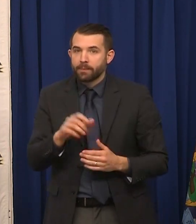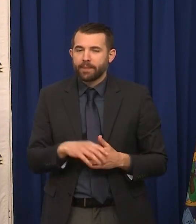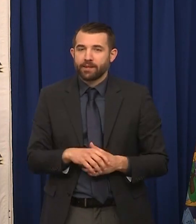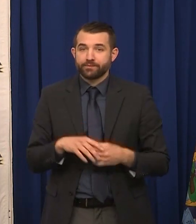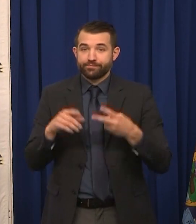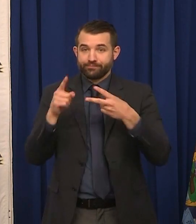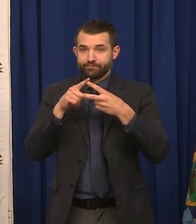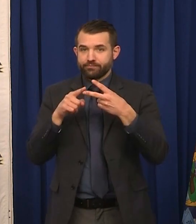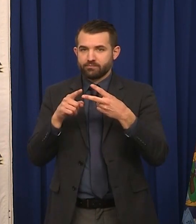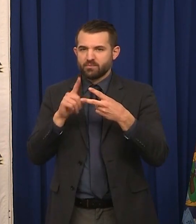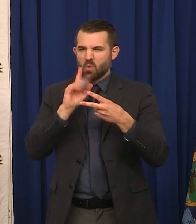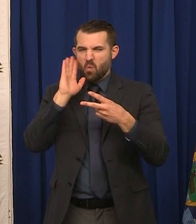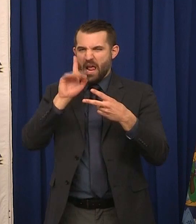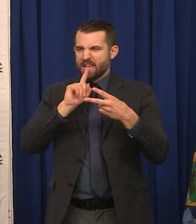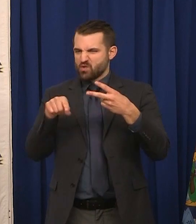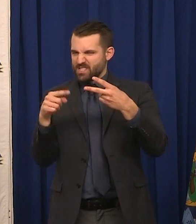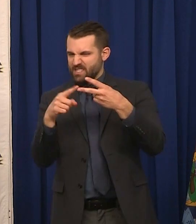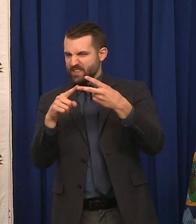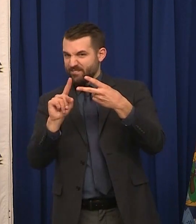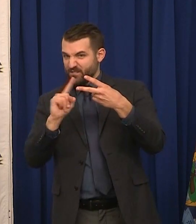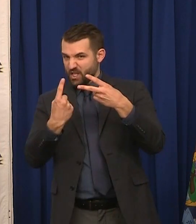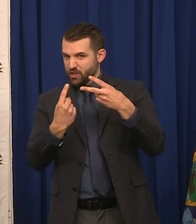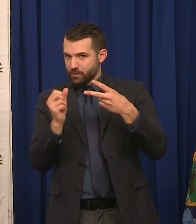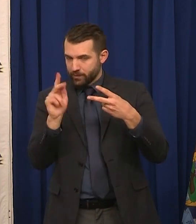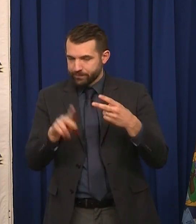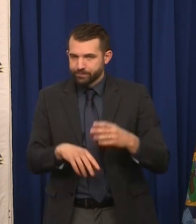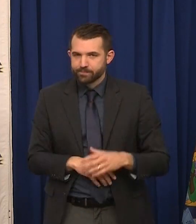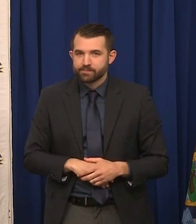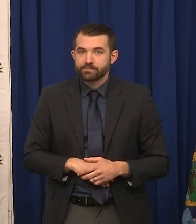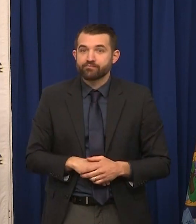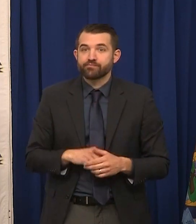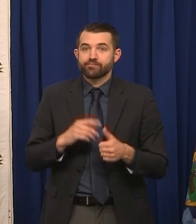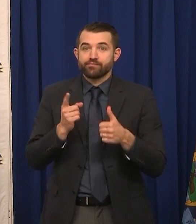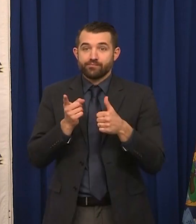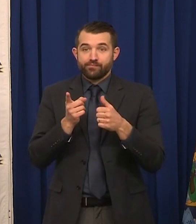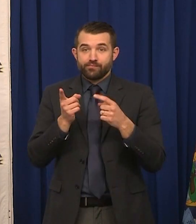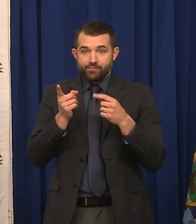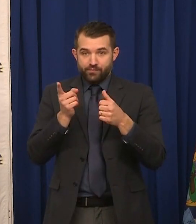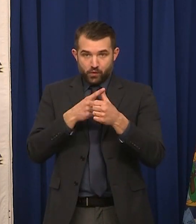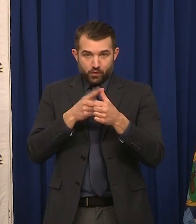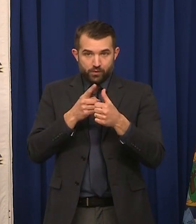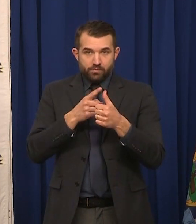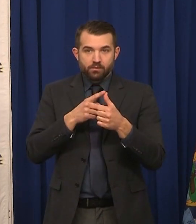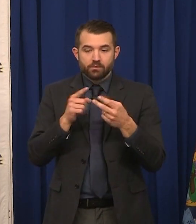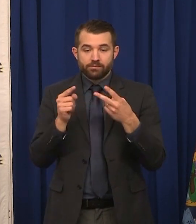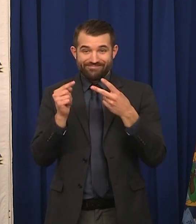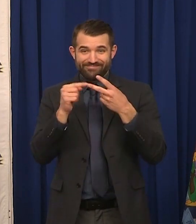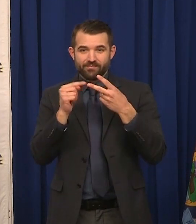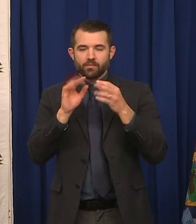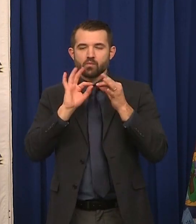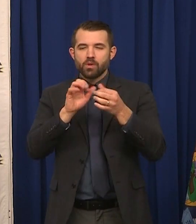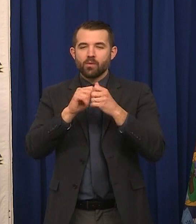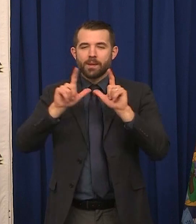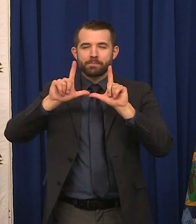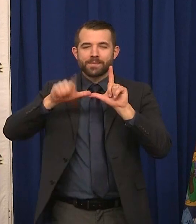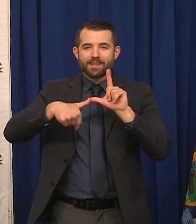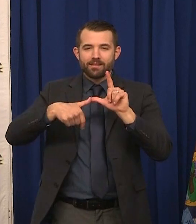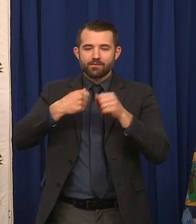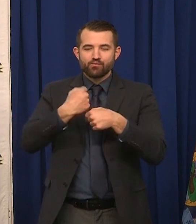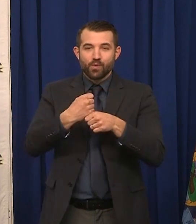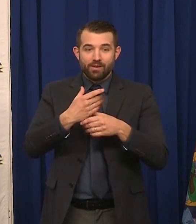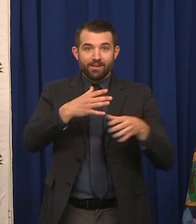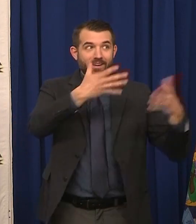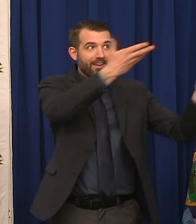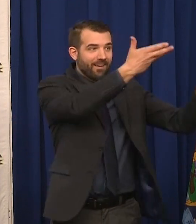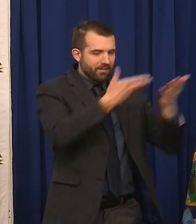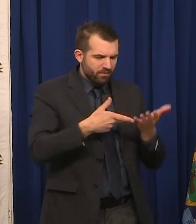question is around fundamentally about expired products and whether those should be utilized versus tossed.